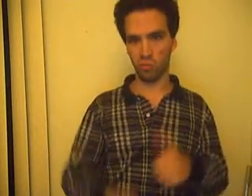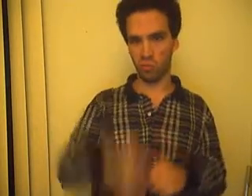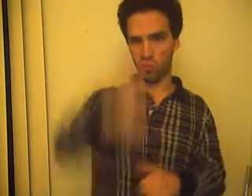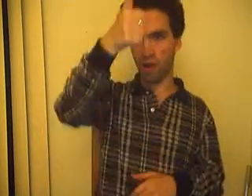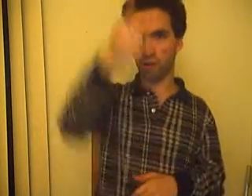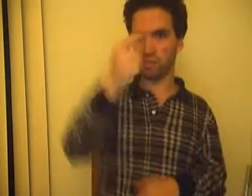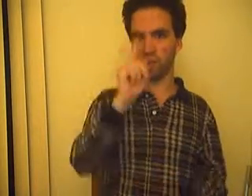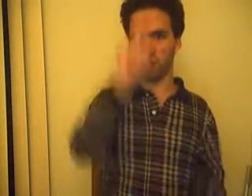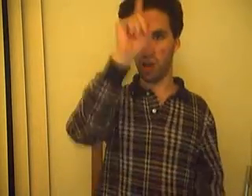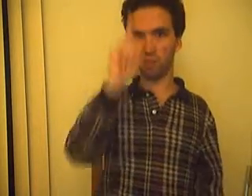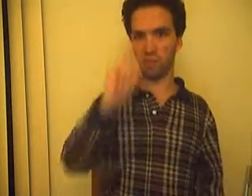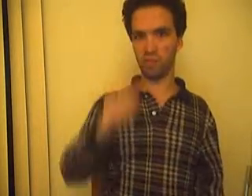rising up.